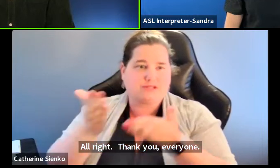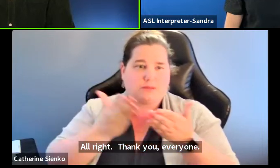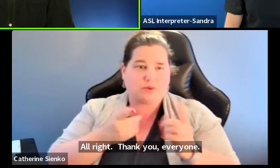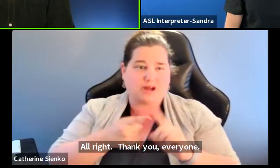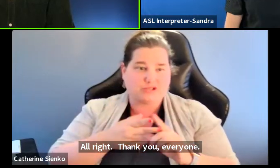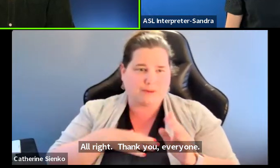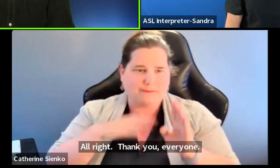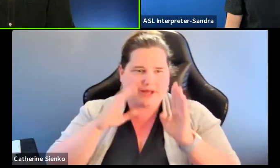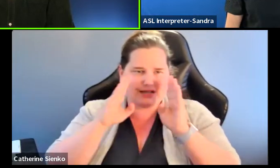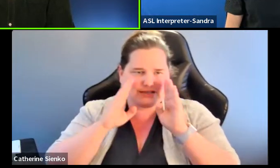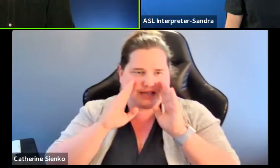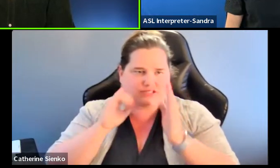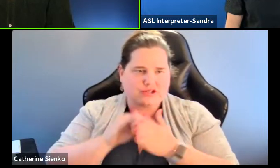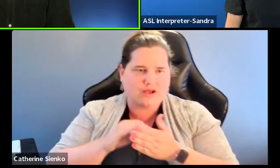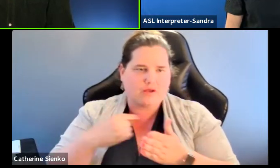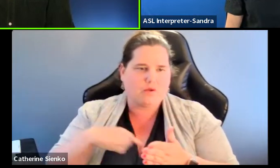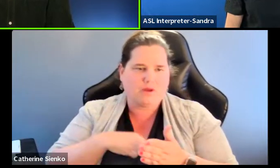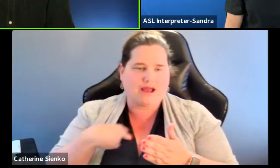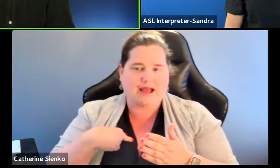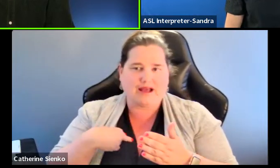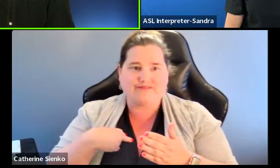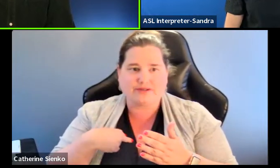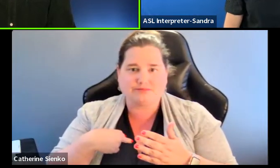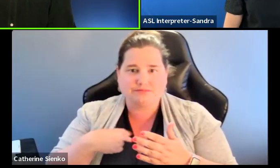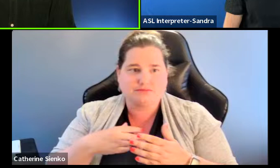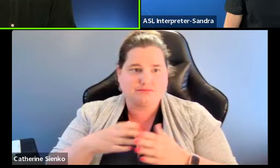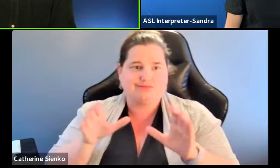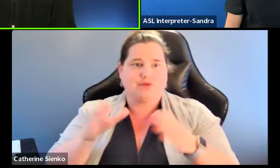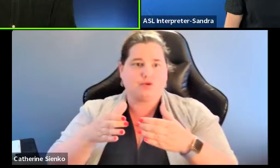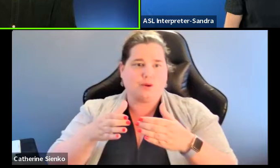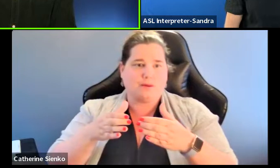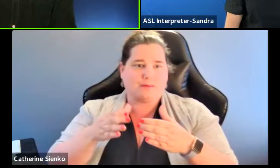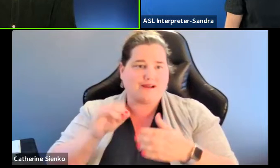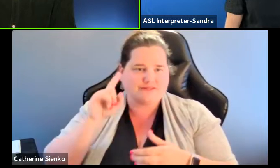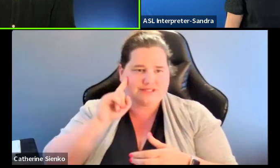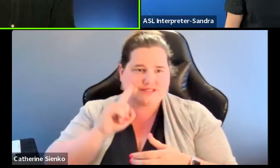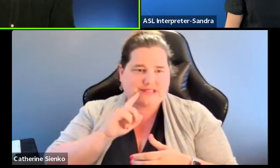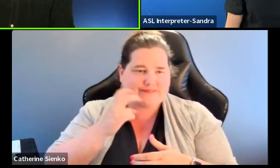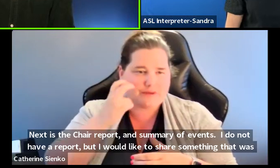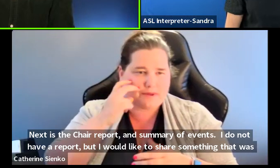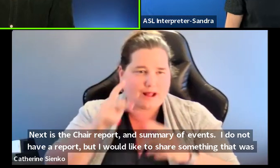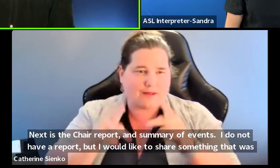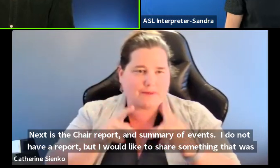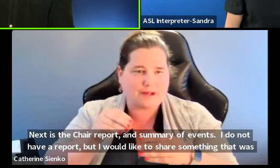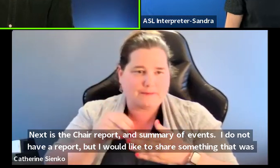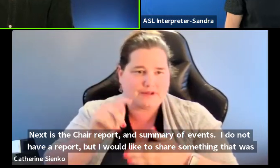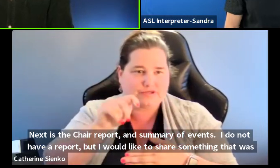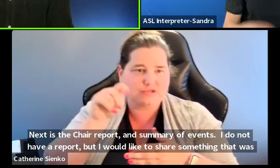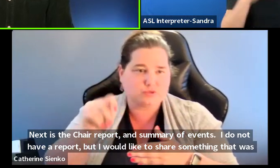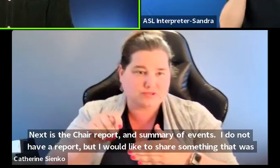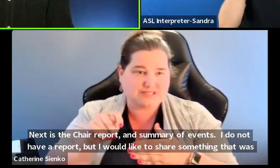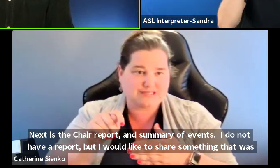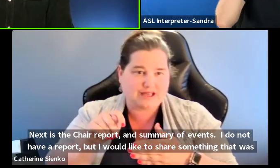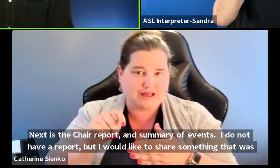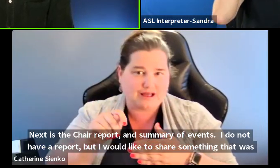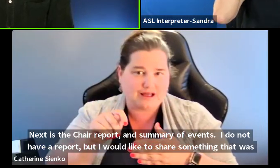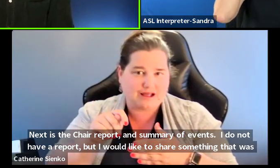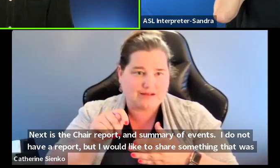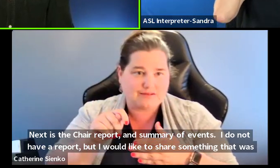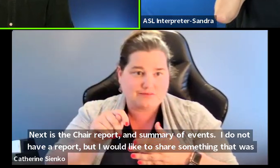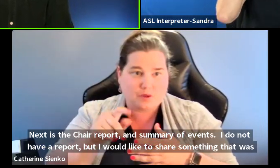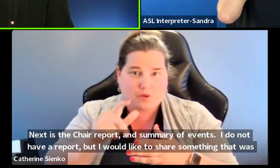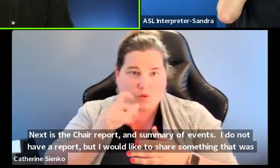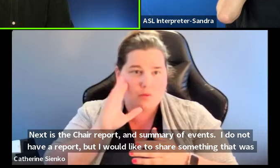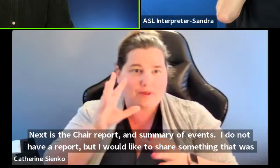report, but I would like to share something that was brought to my attention. We do have a group of